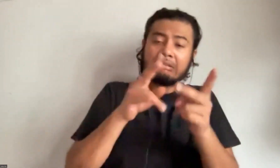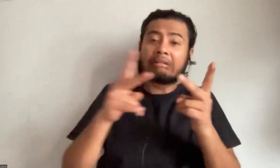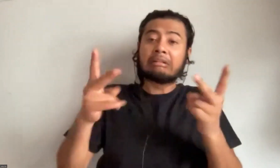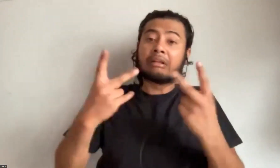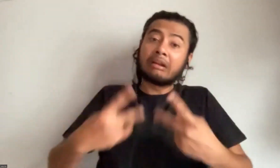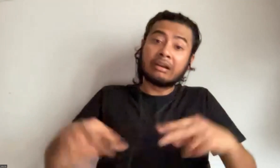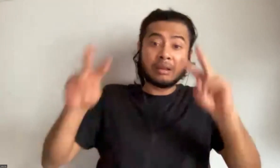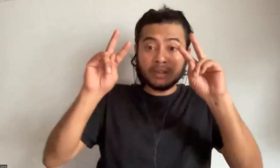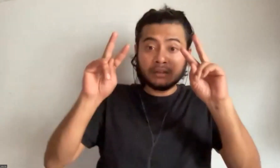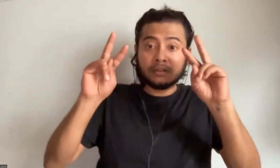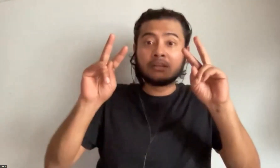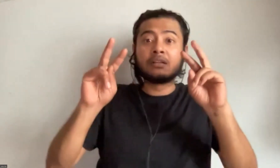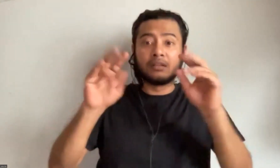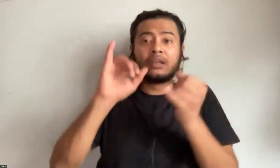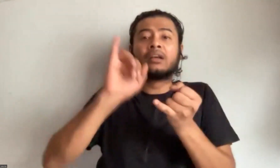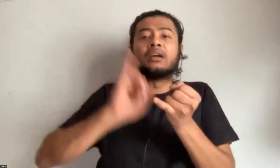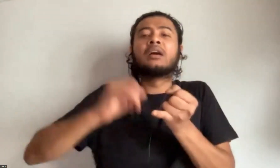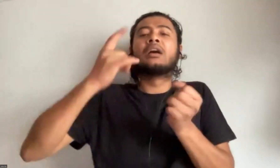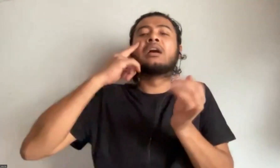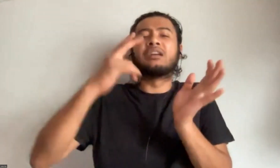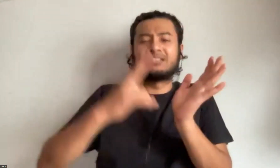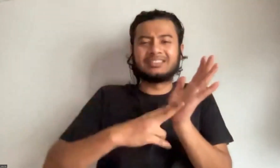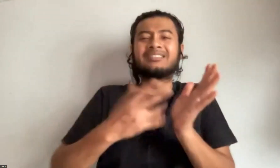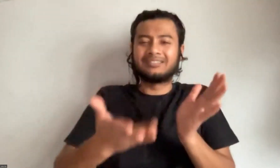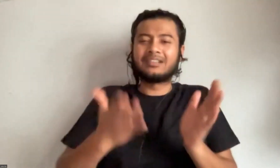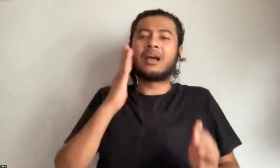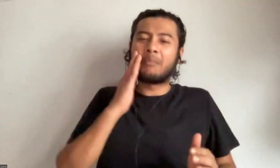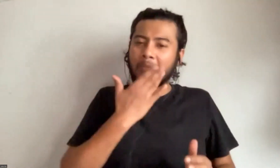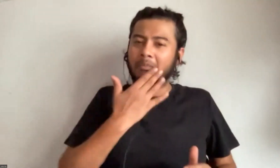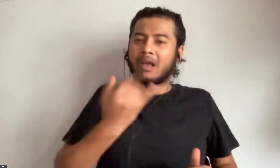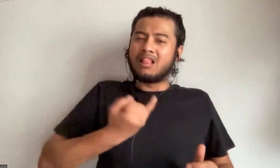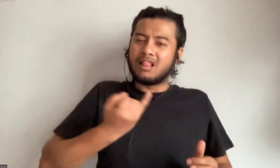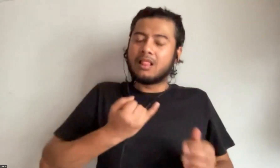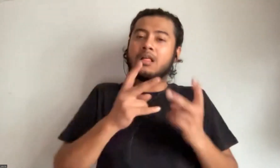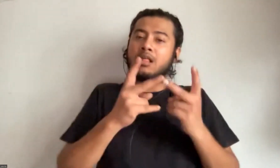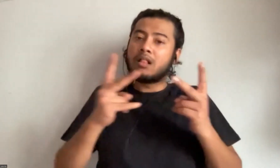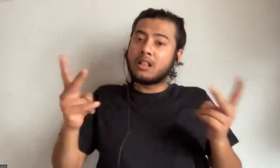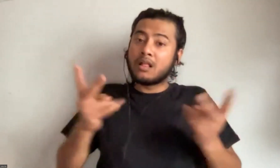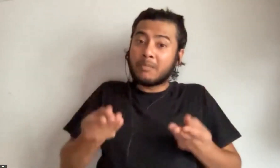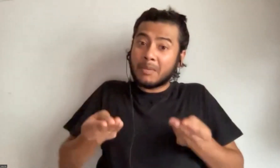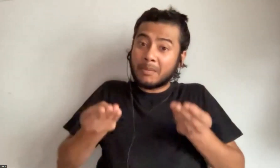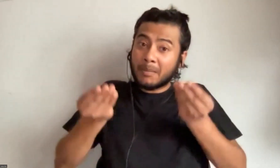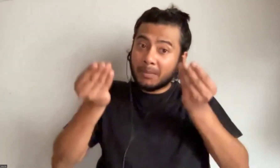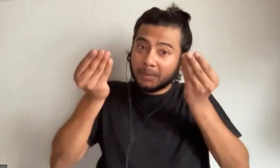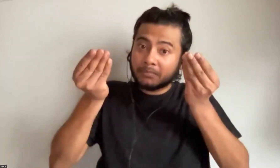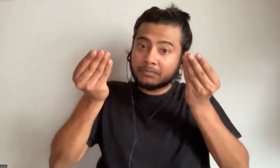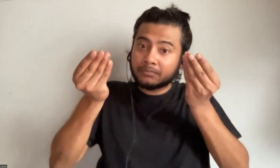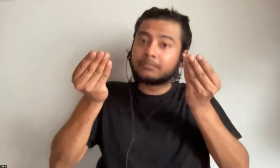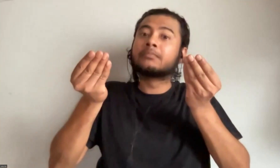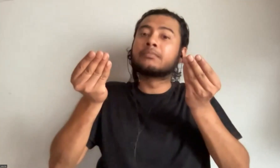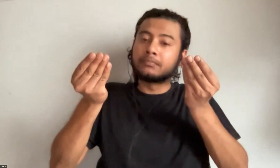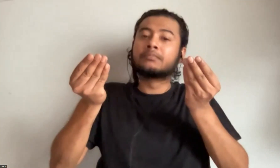increases and goodness decreases, that is the time when Lord takes birth in this material world.